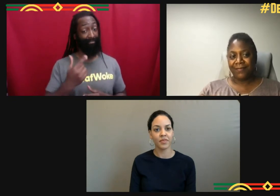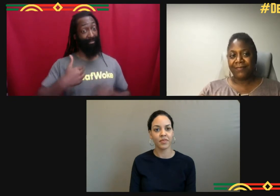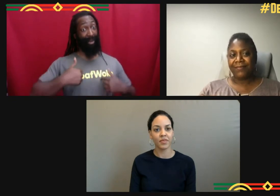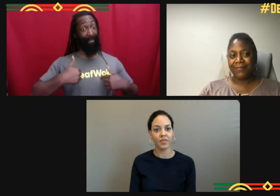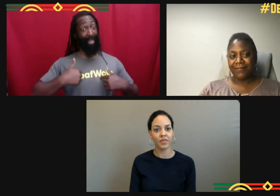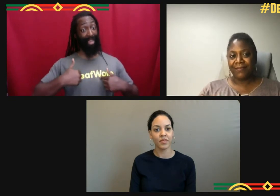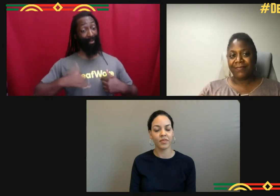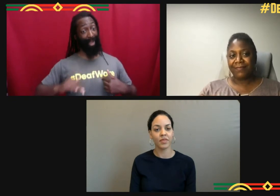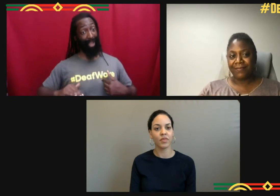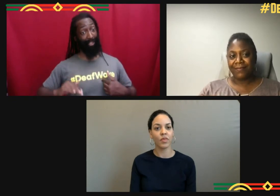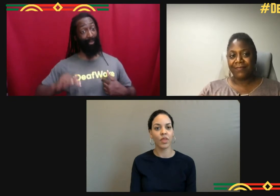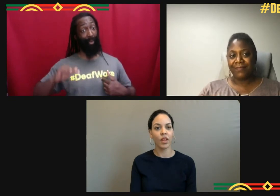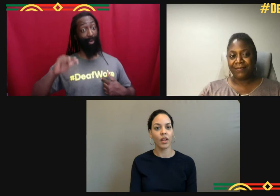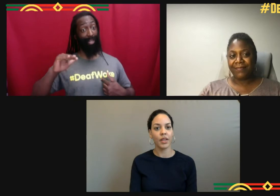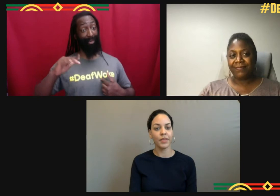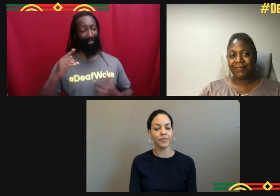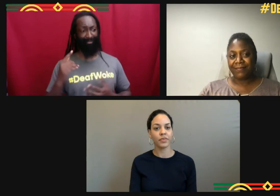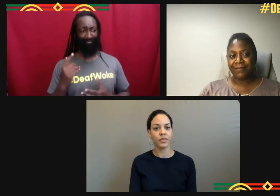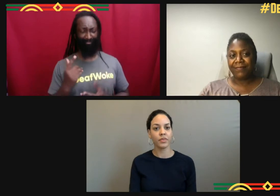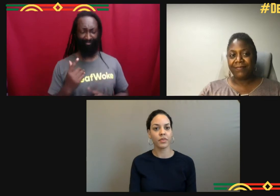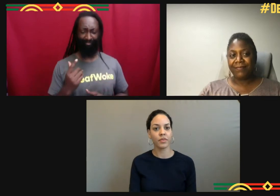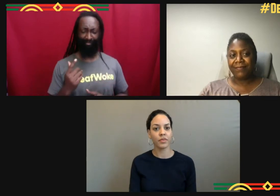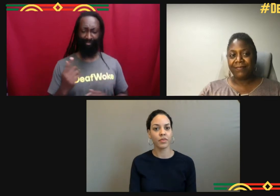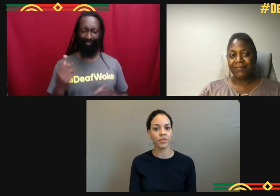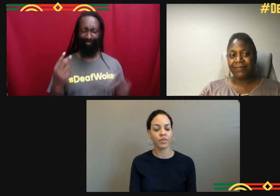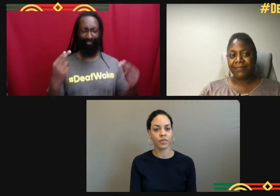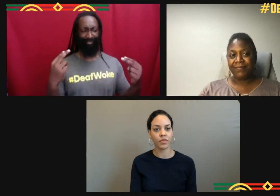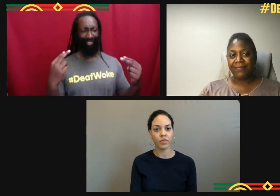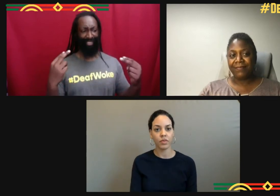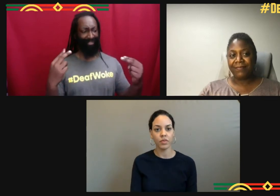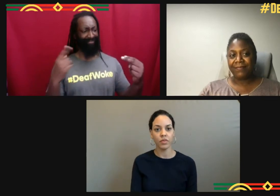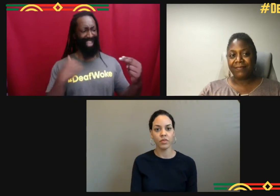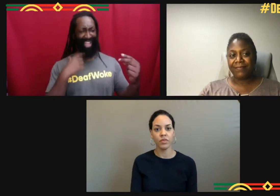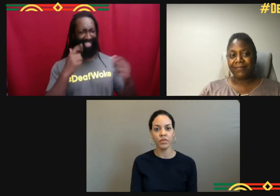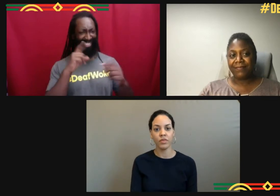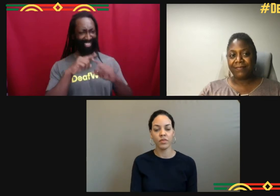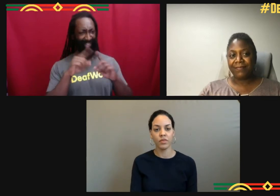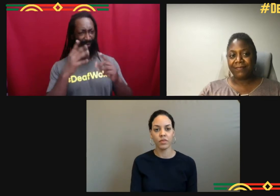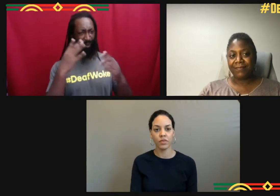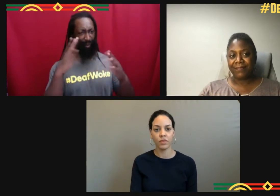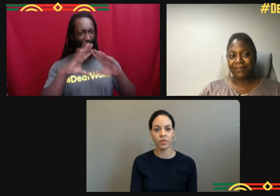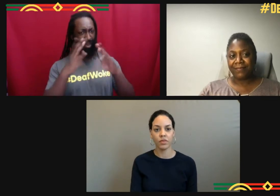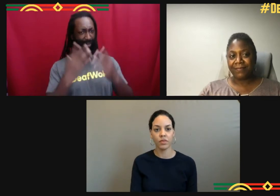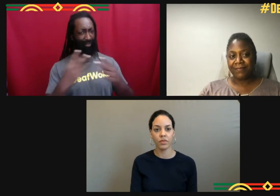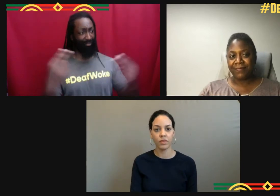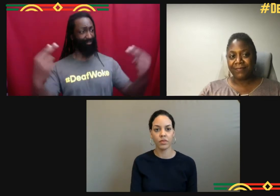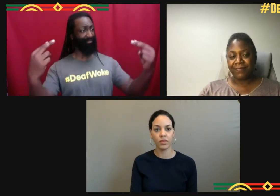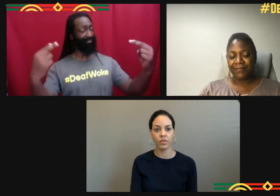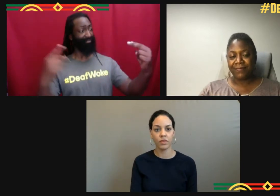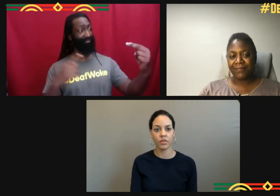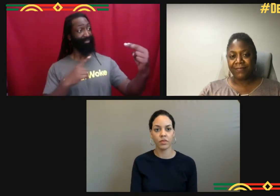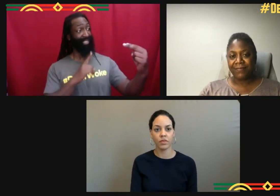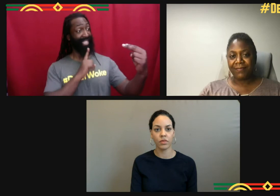We understand, like, for example, me growing up,